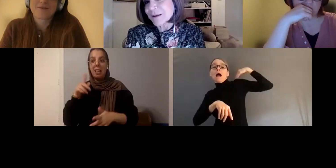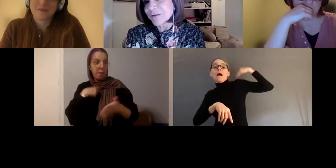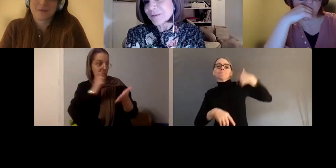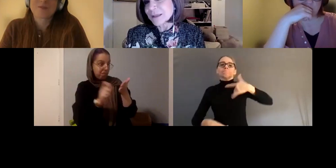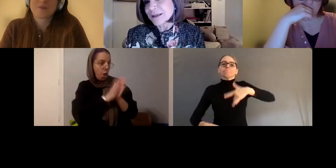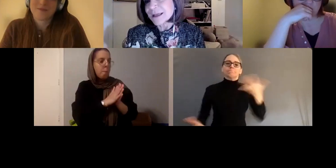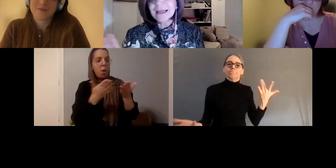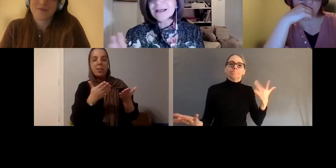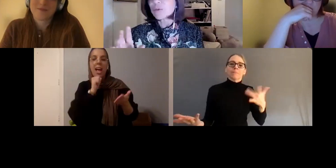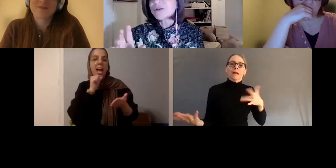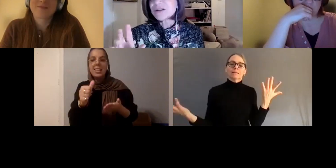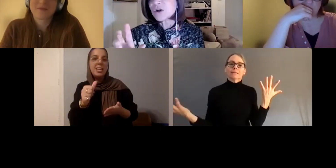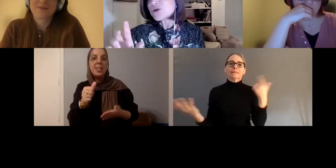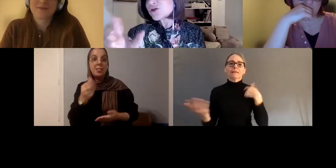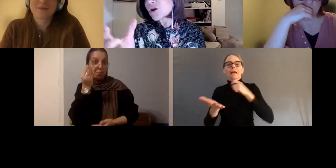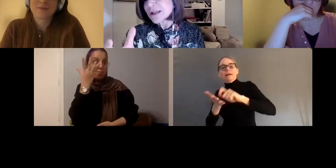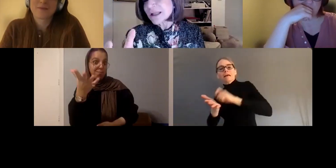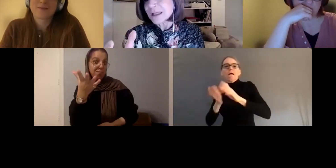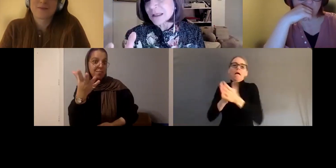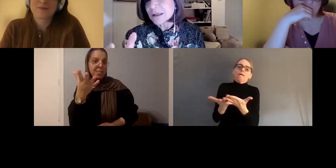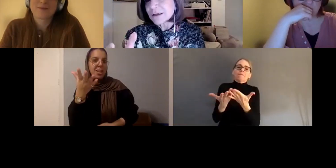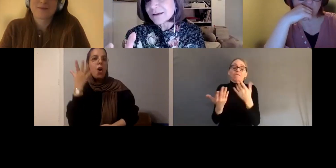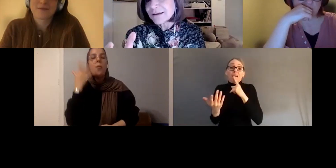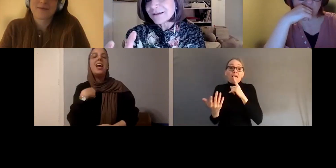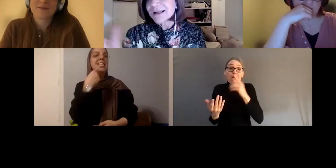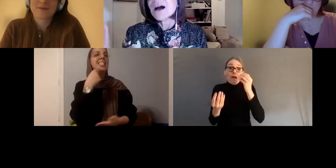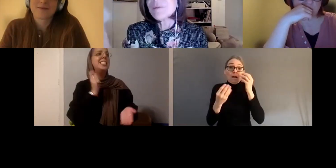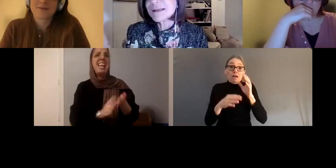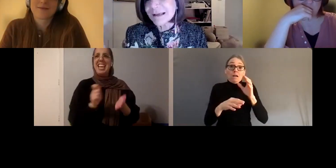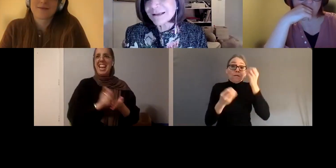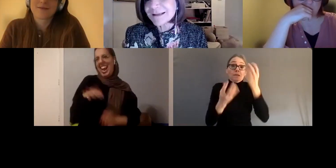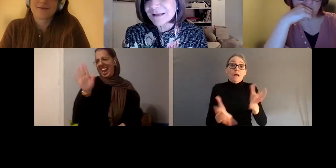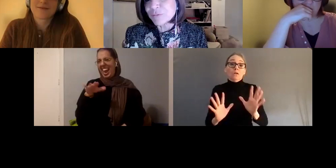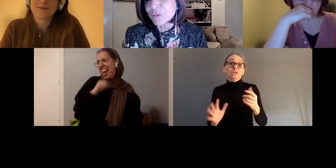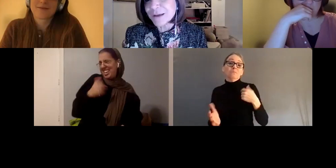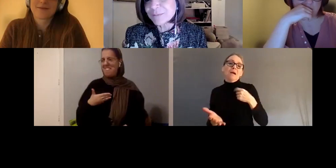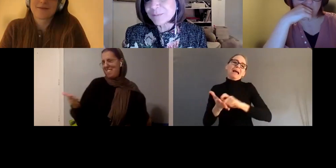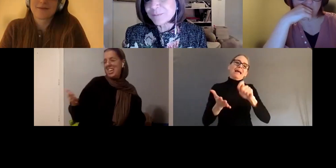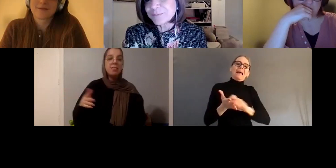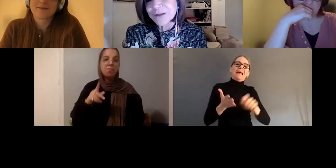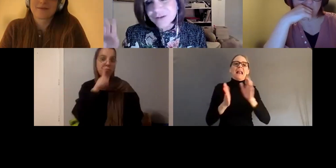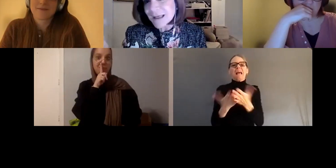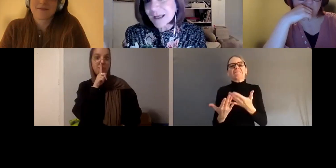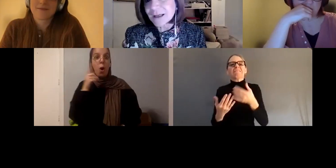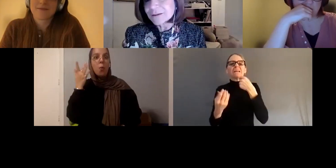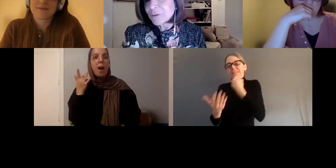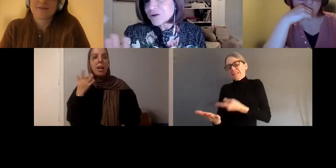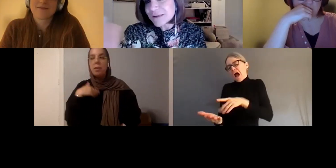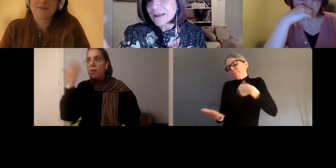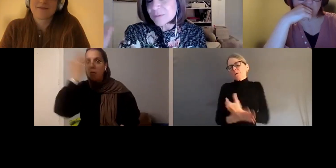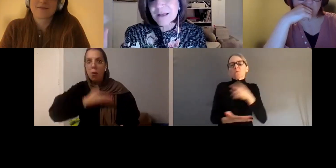paragraphs about that meeting. In other words, there's no snarky me that comments on it as I wrote that. I just say